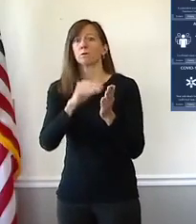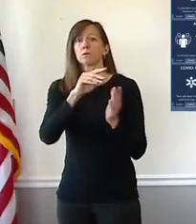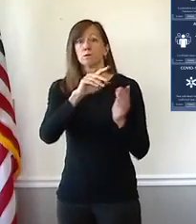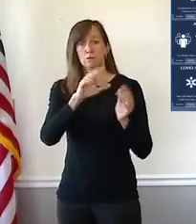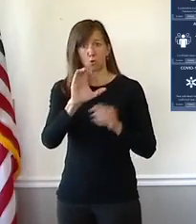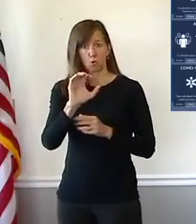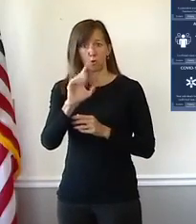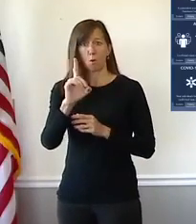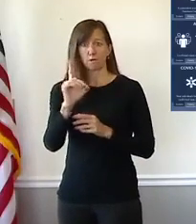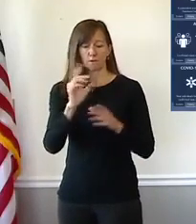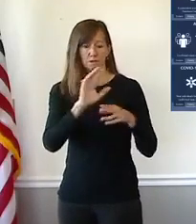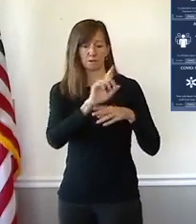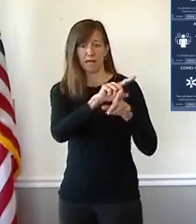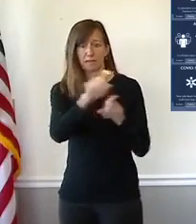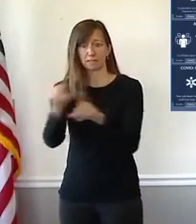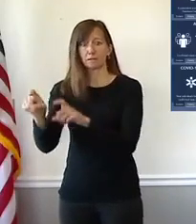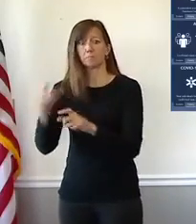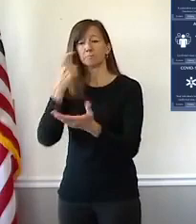identified